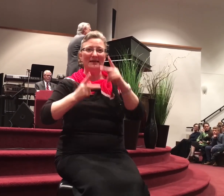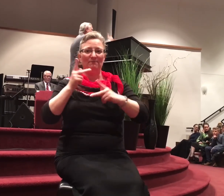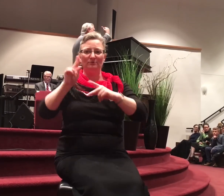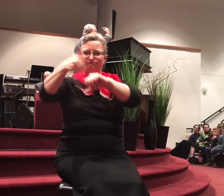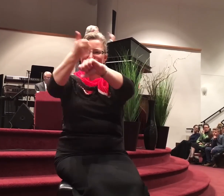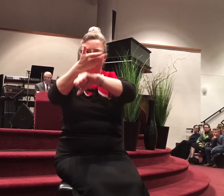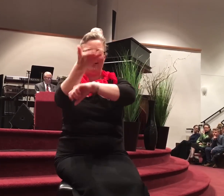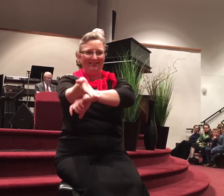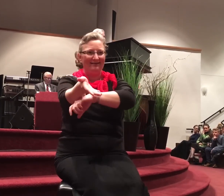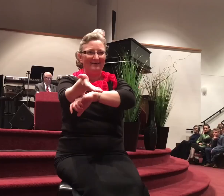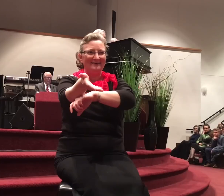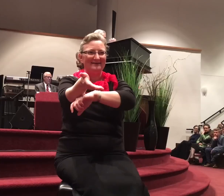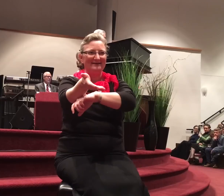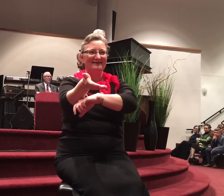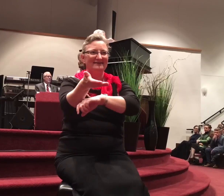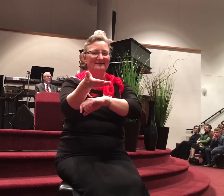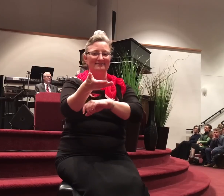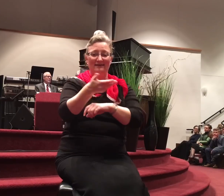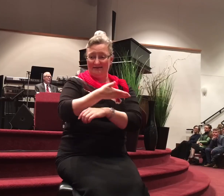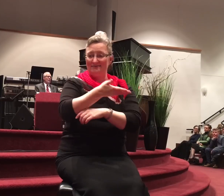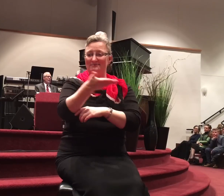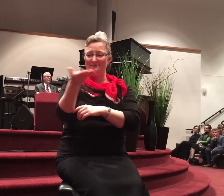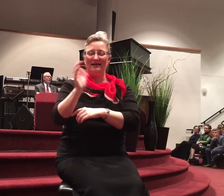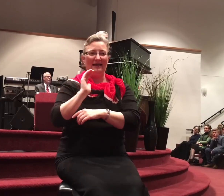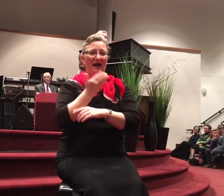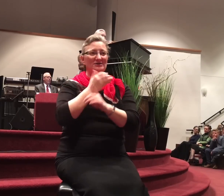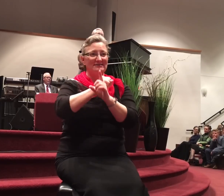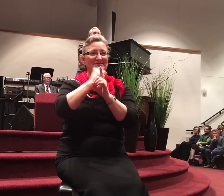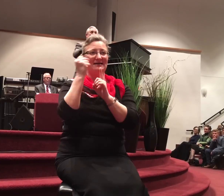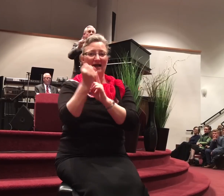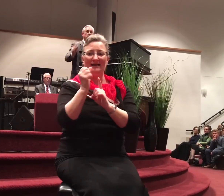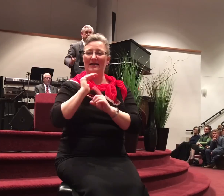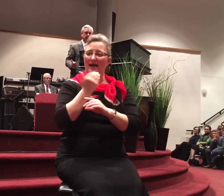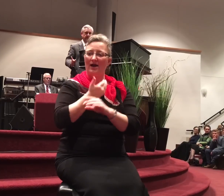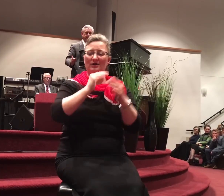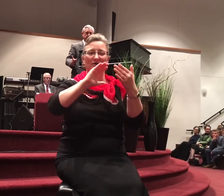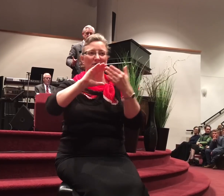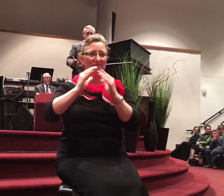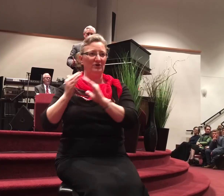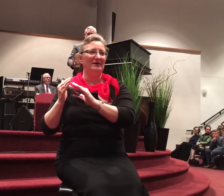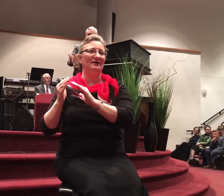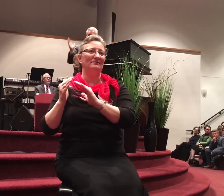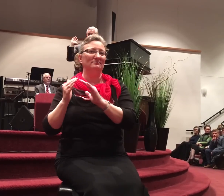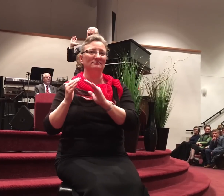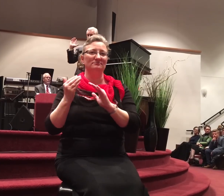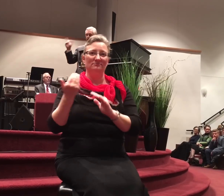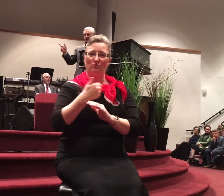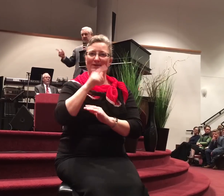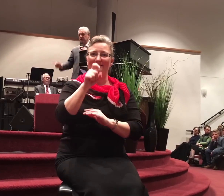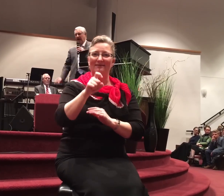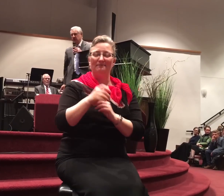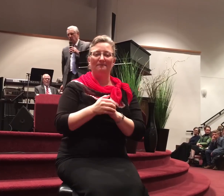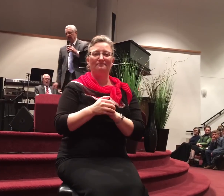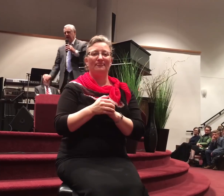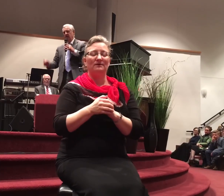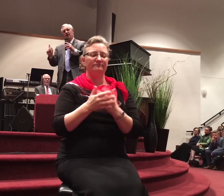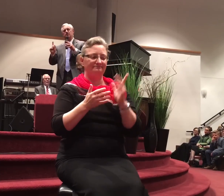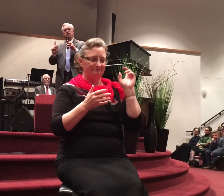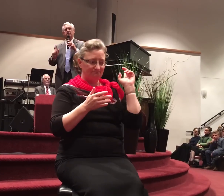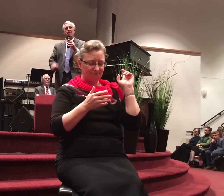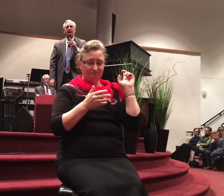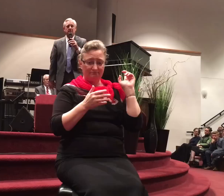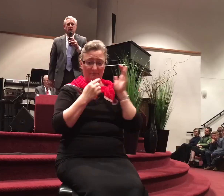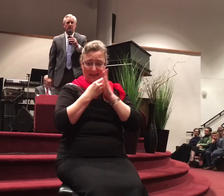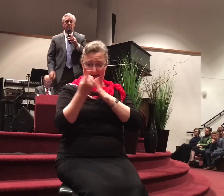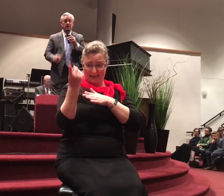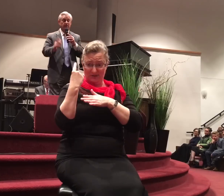apostolic Pentecostal people in our society, in our community. Interestingly, this last week in the